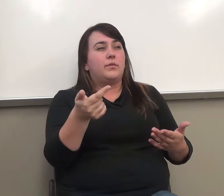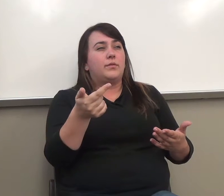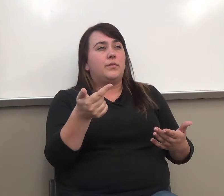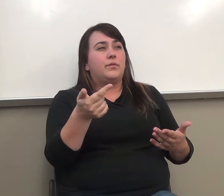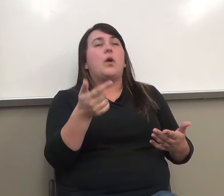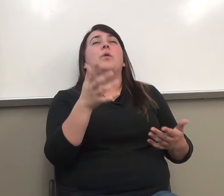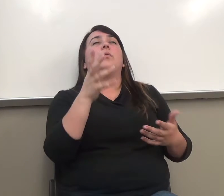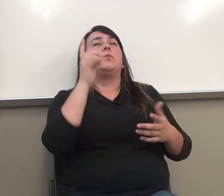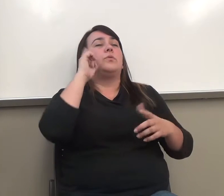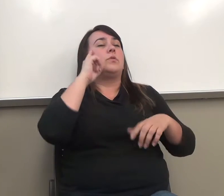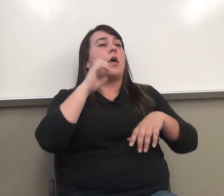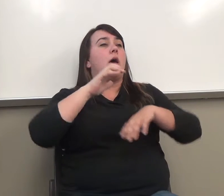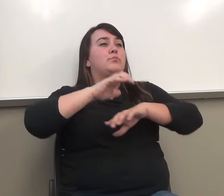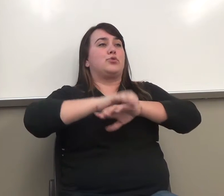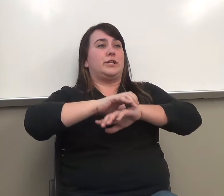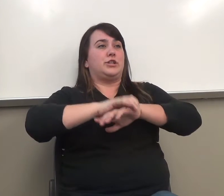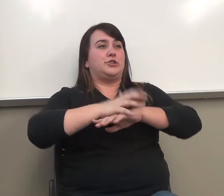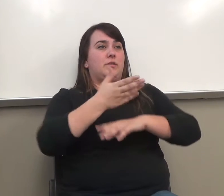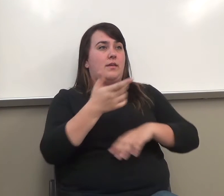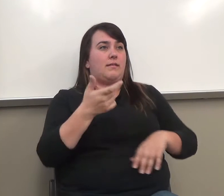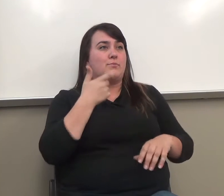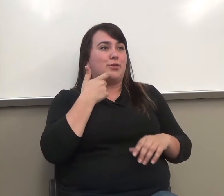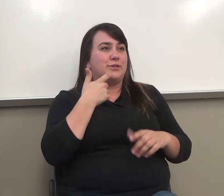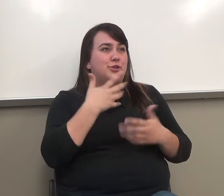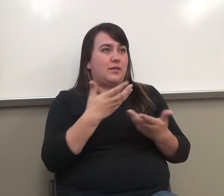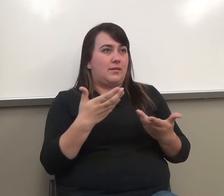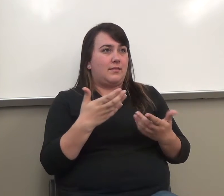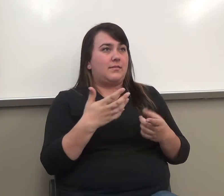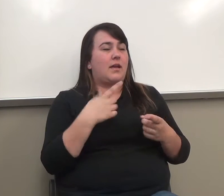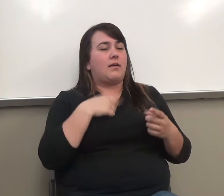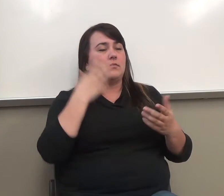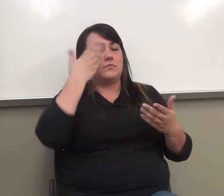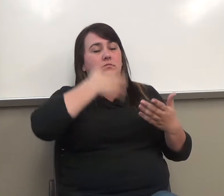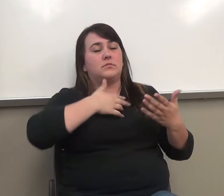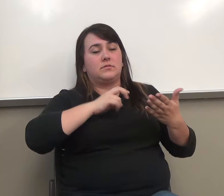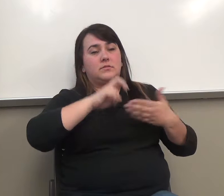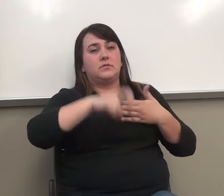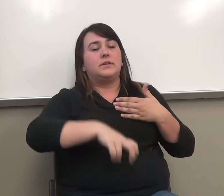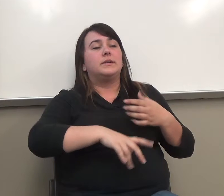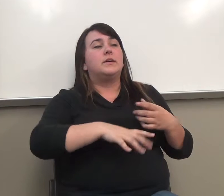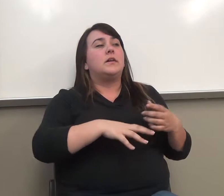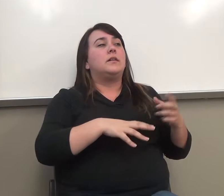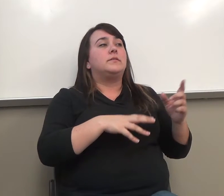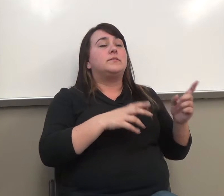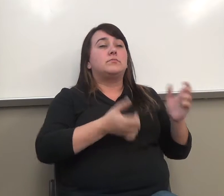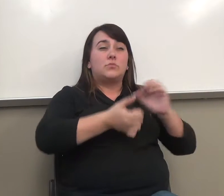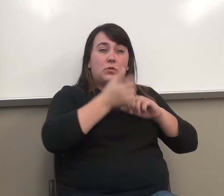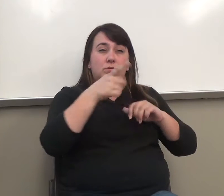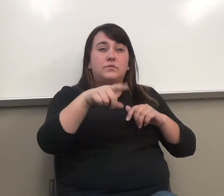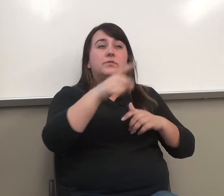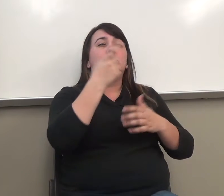A British thing. I skipped over this when I said British English. Most of you recognize,